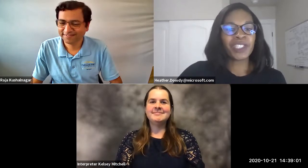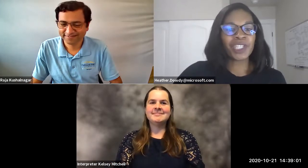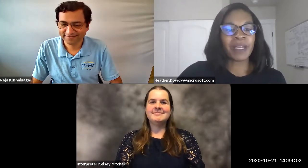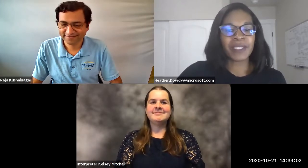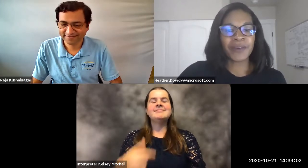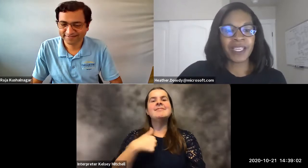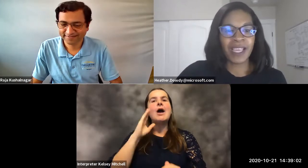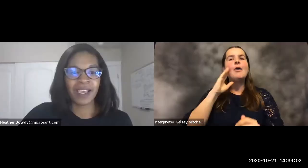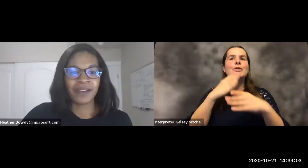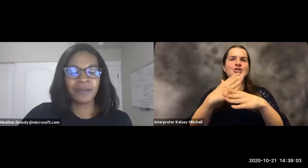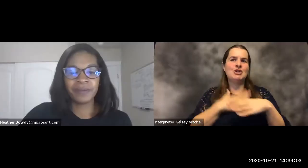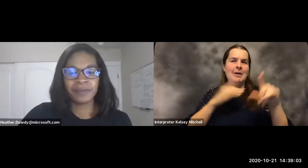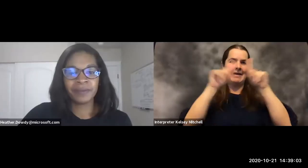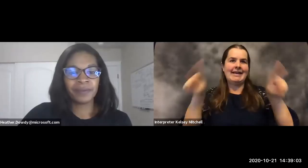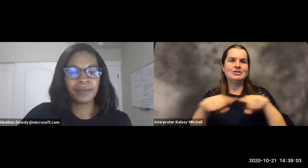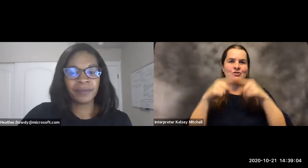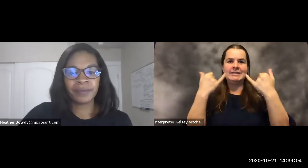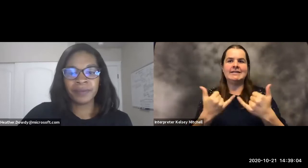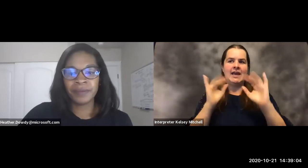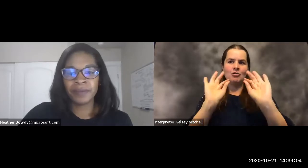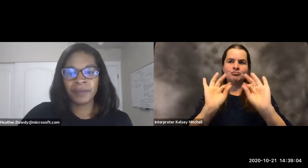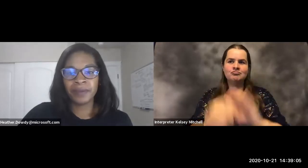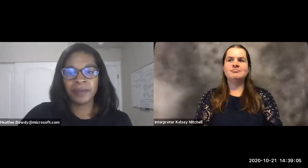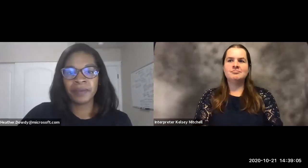I'm going to share my screen now.